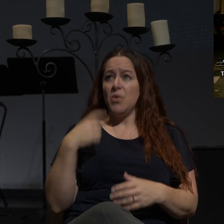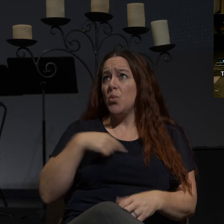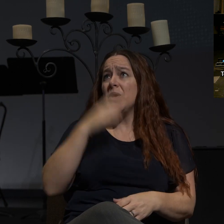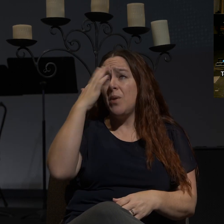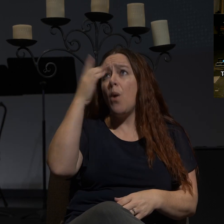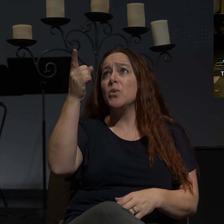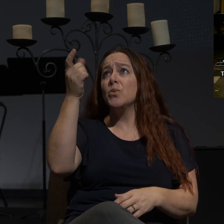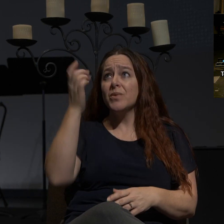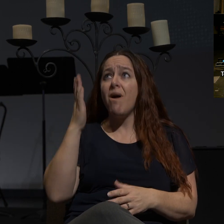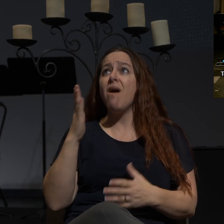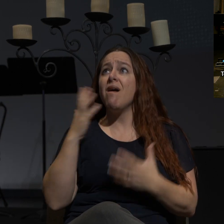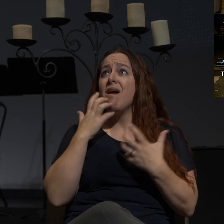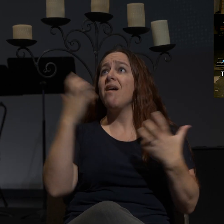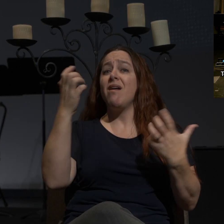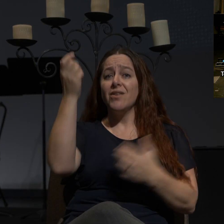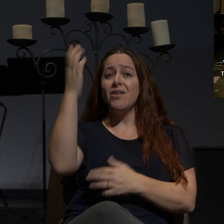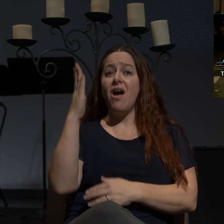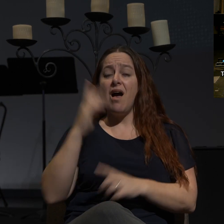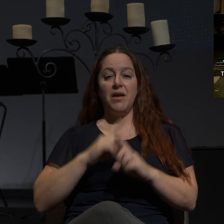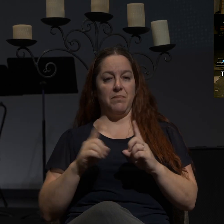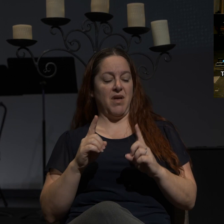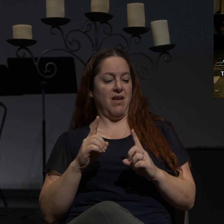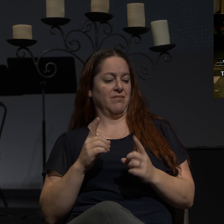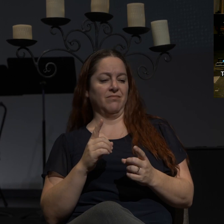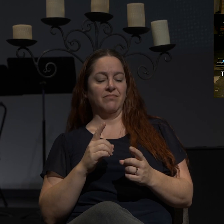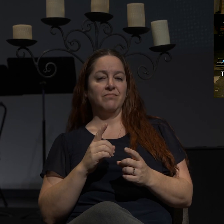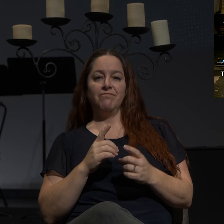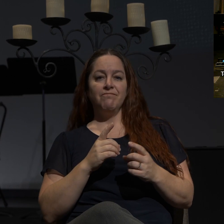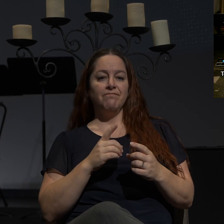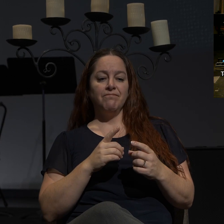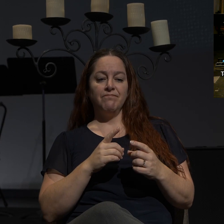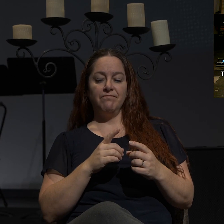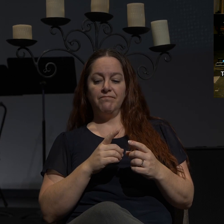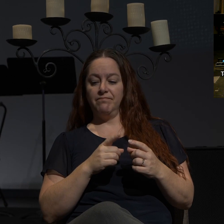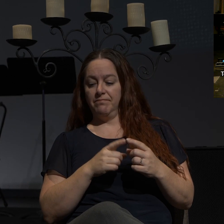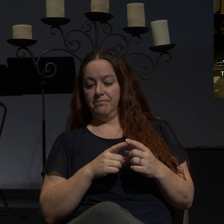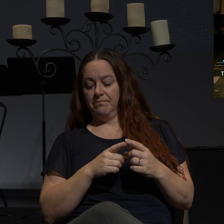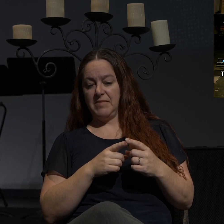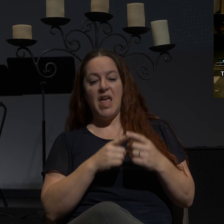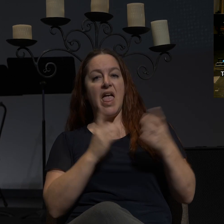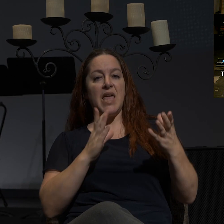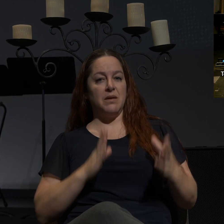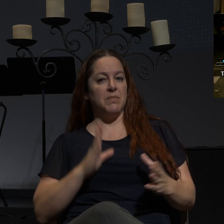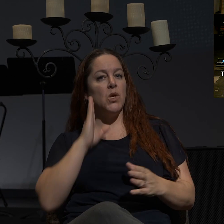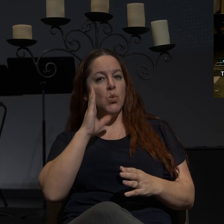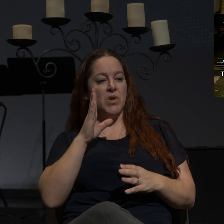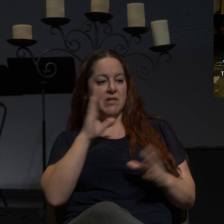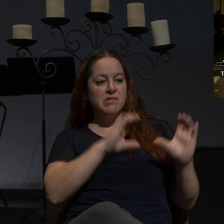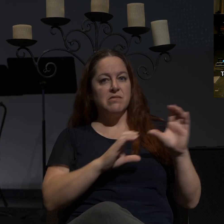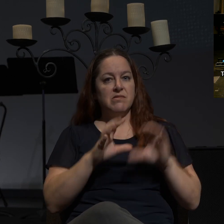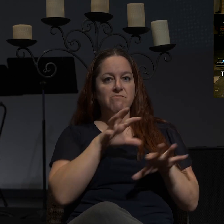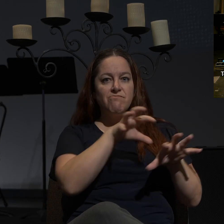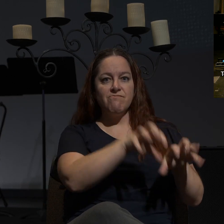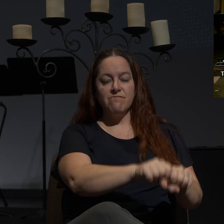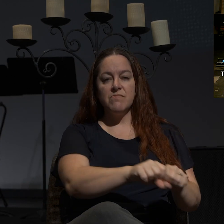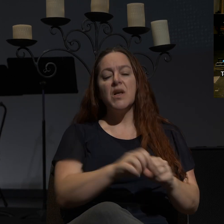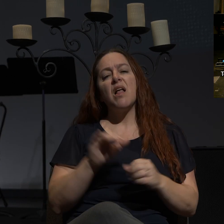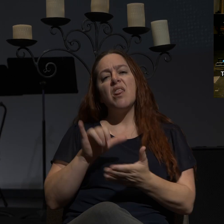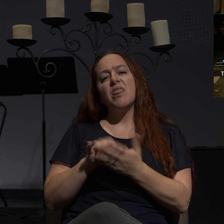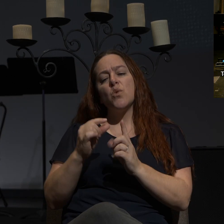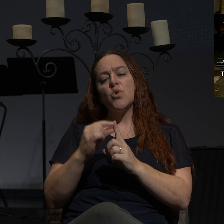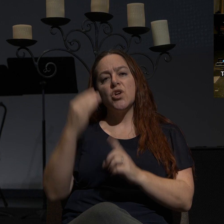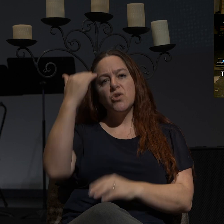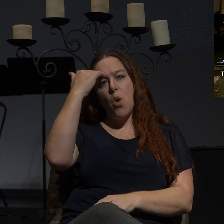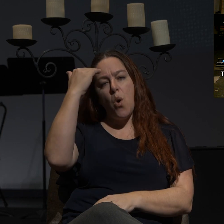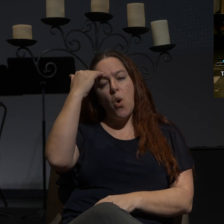you." But Israel has spurned the good. The enemy shall pursue him. And this word know